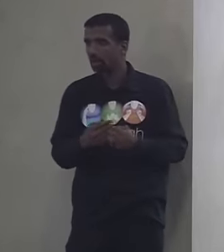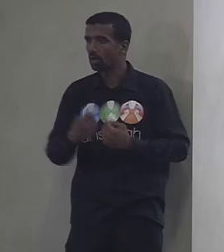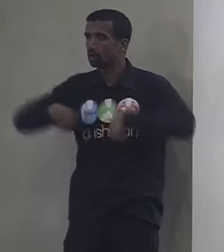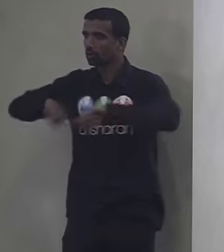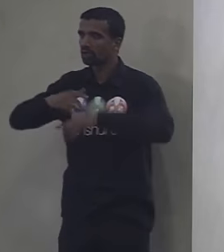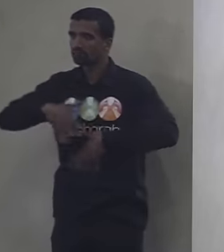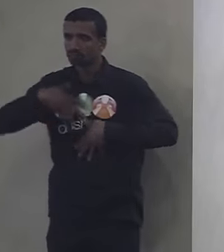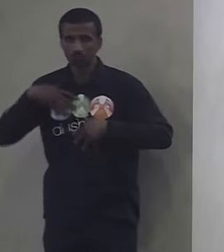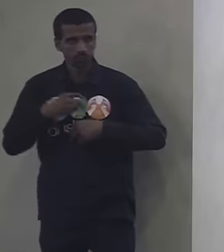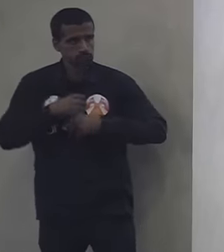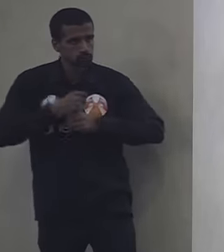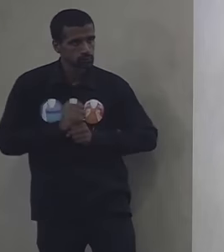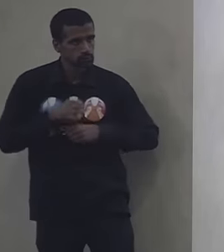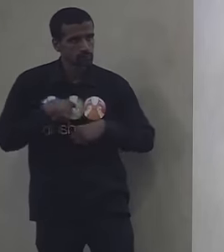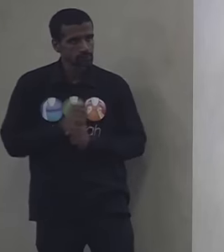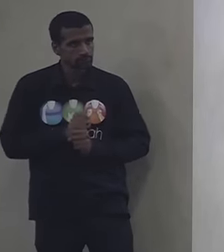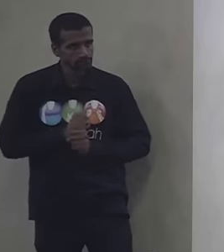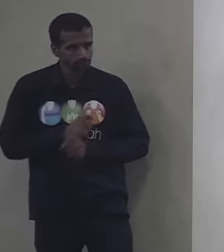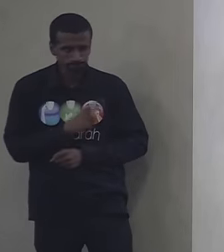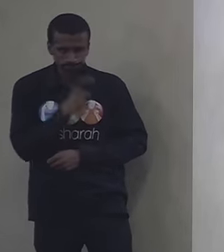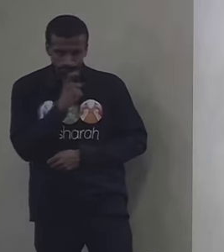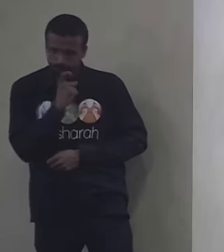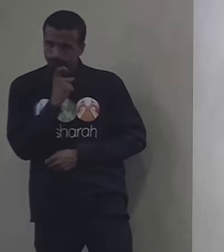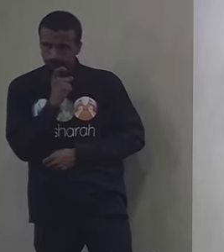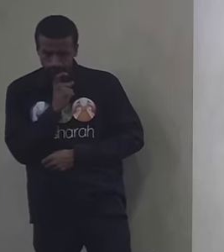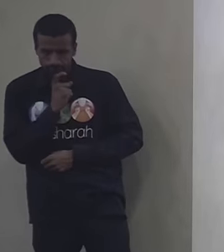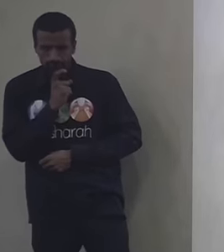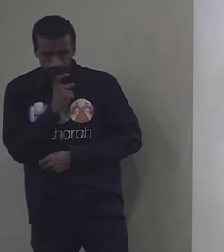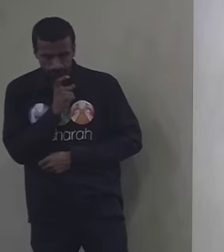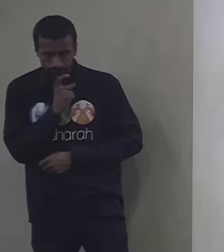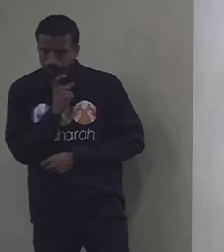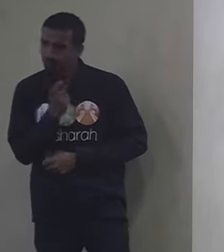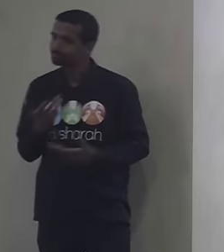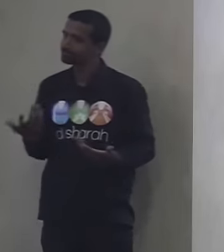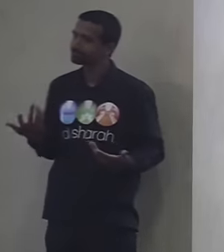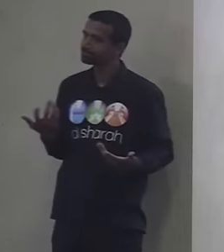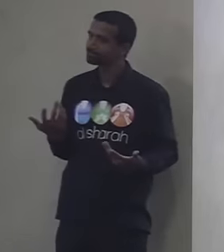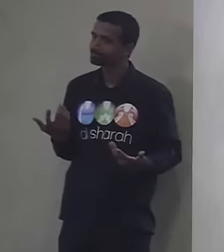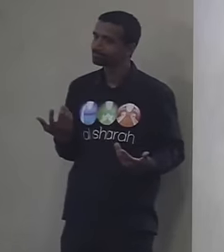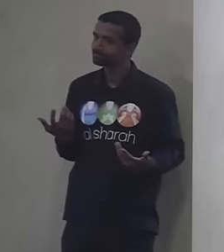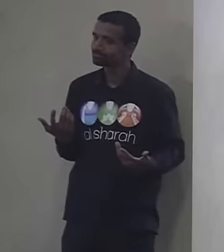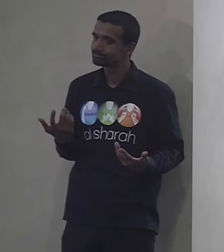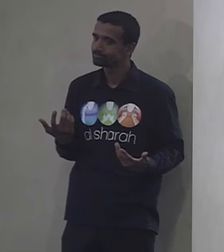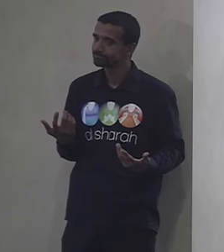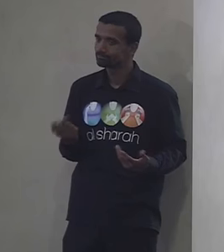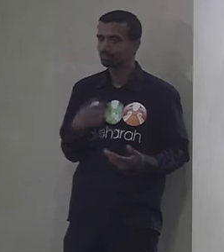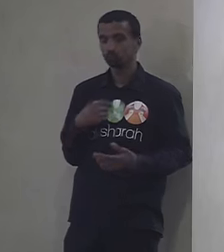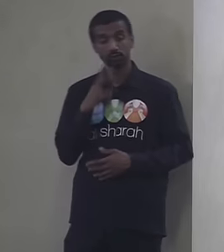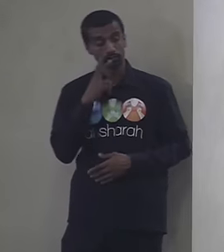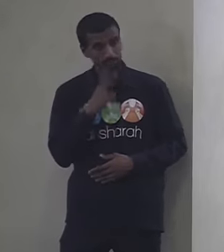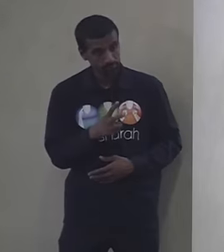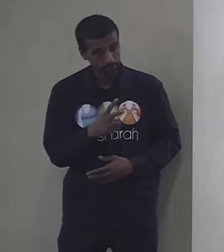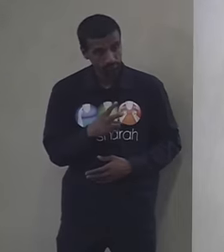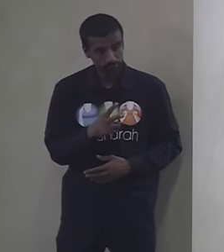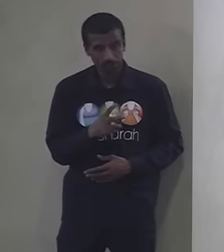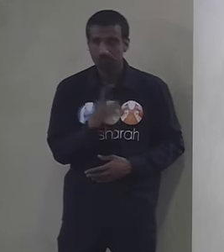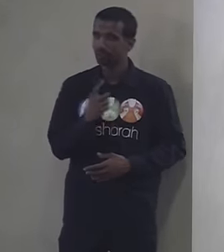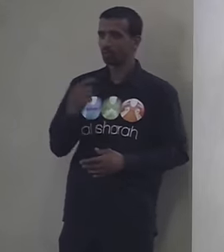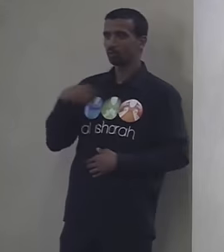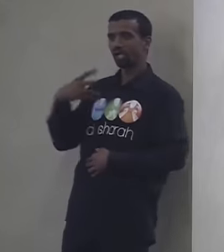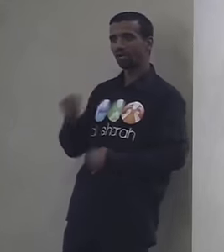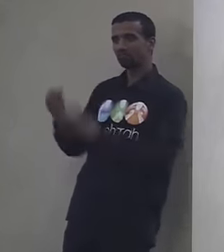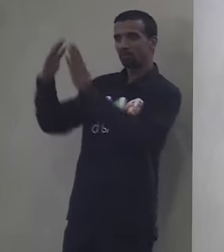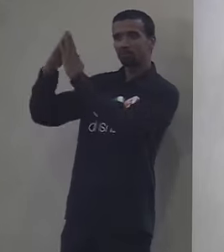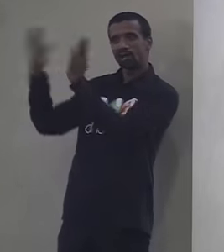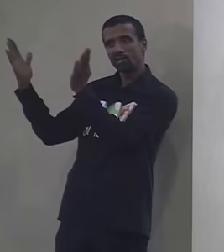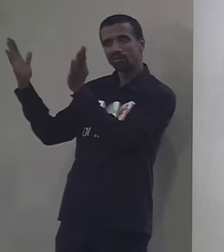stuff? And when you read a surah like this, you say, oh, that's why they have all this stuff. Because they'll be asked about it.